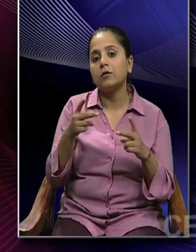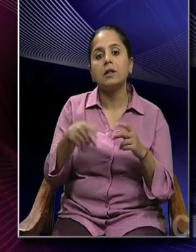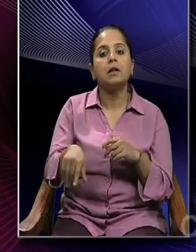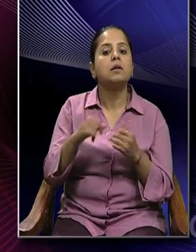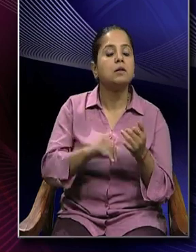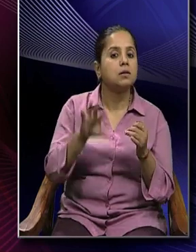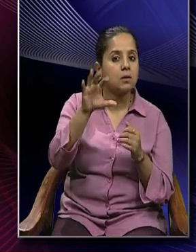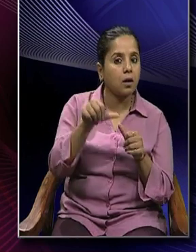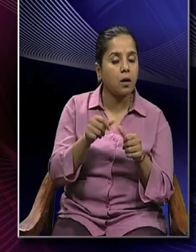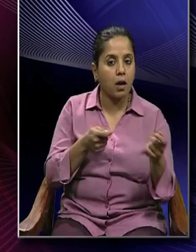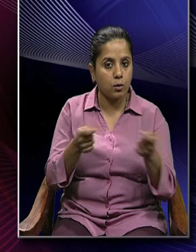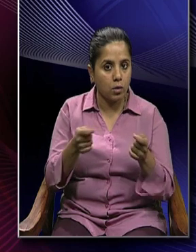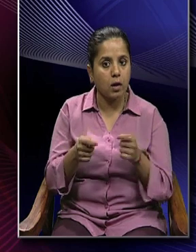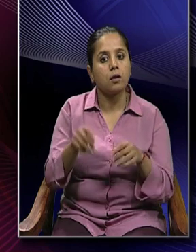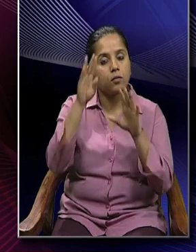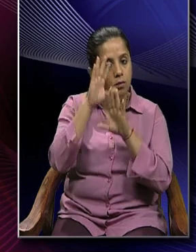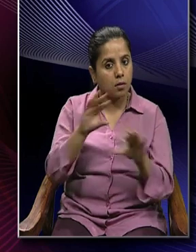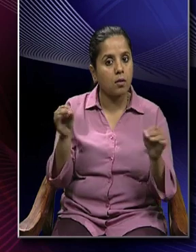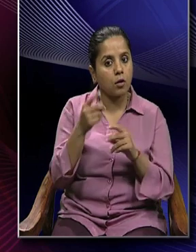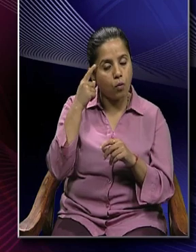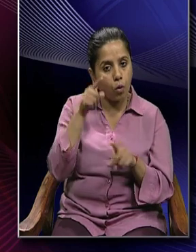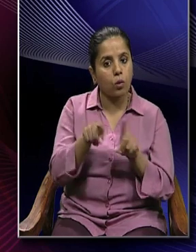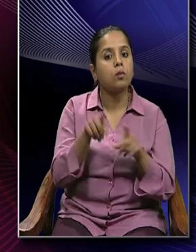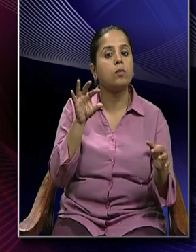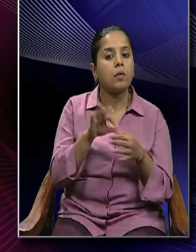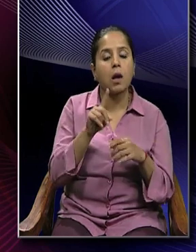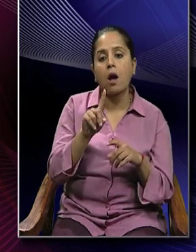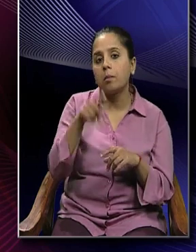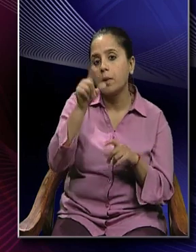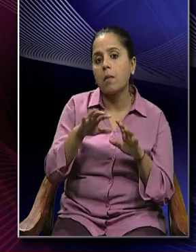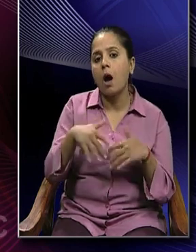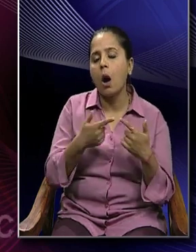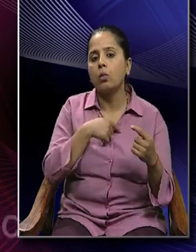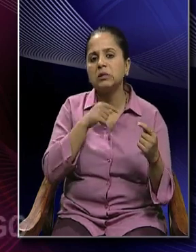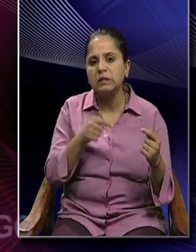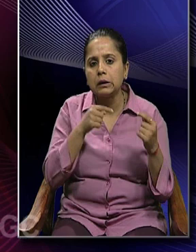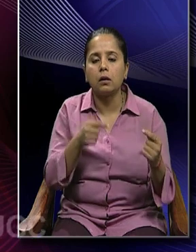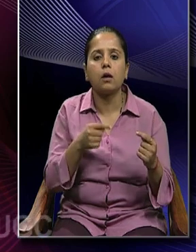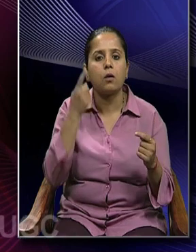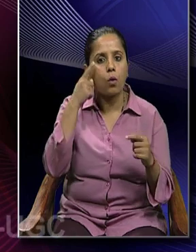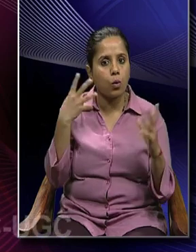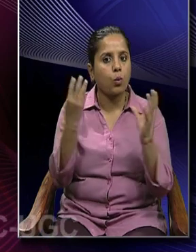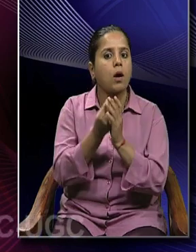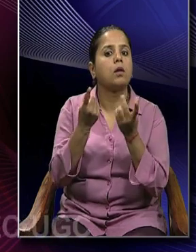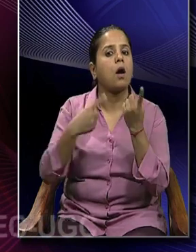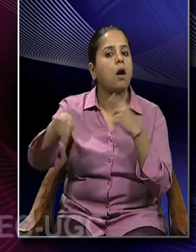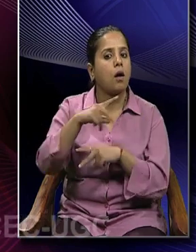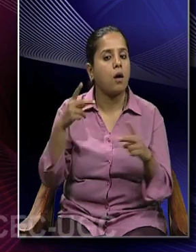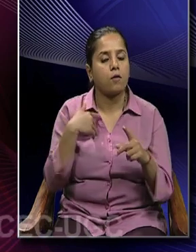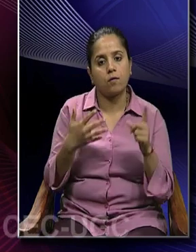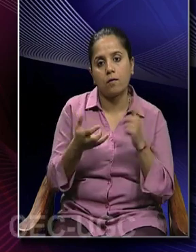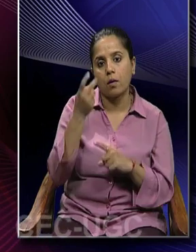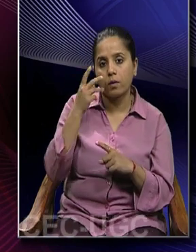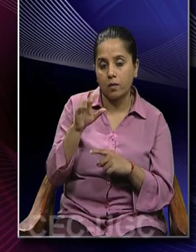of administrative convenience for that matter, but how people they struggled together, and how we find